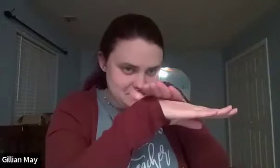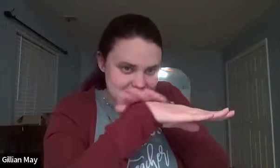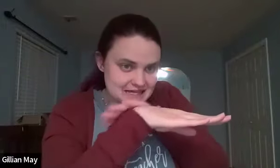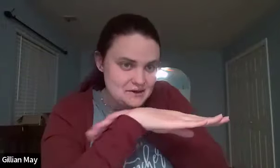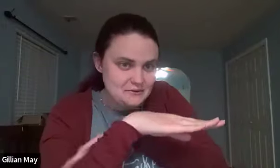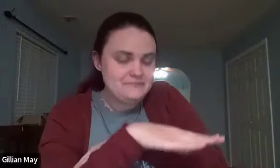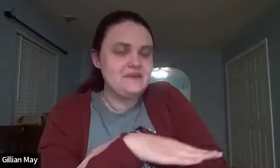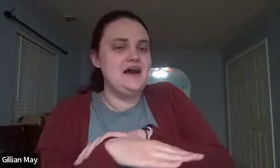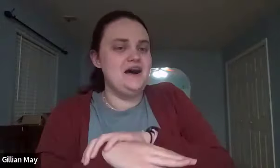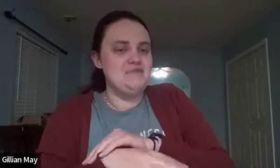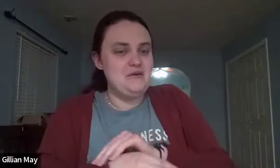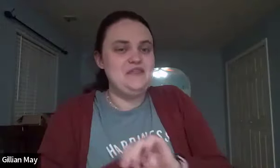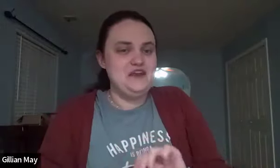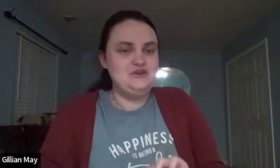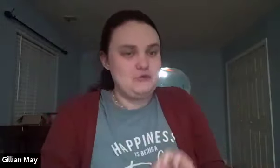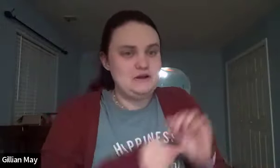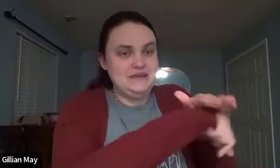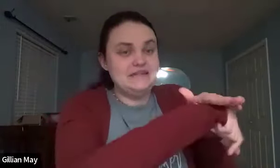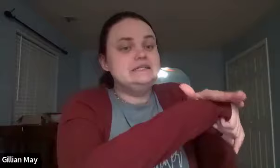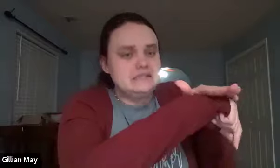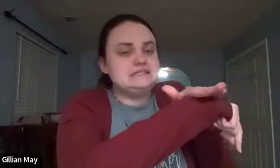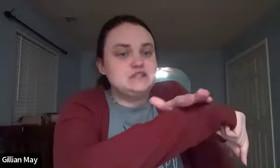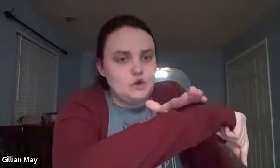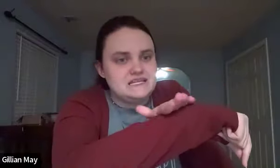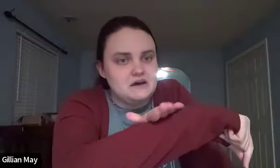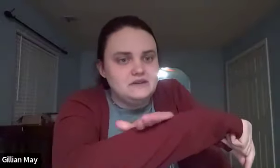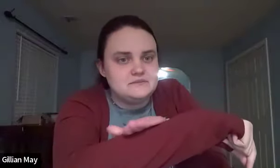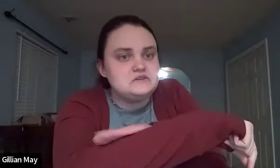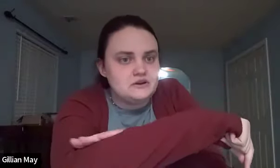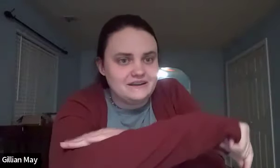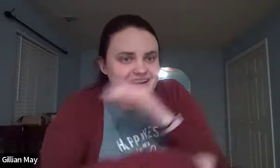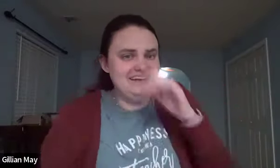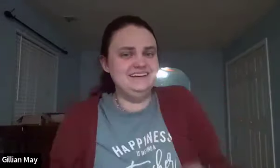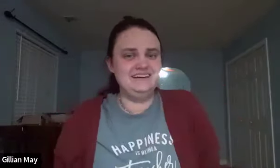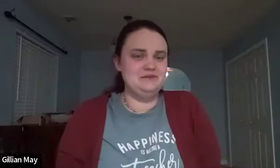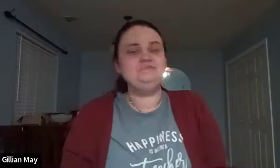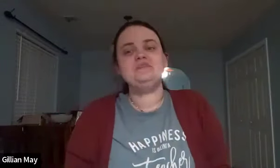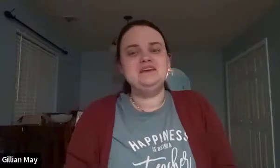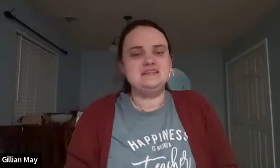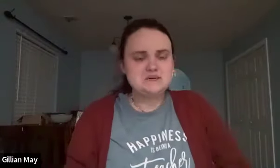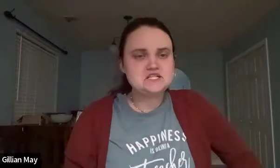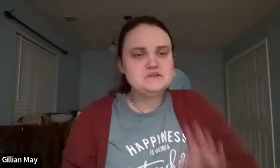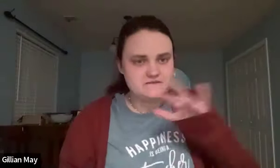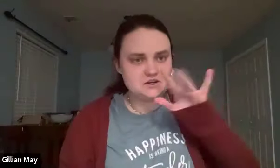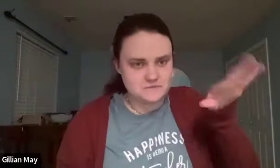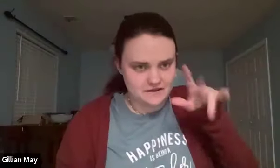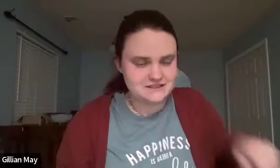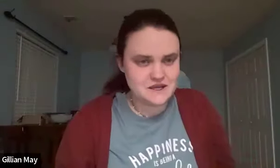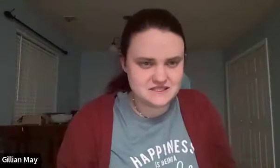very slow. That way they know you really mean like slow it down. I'm still learning. Especially when the finger spelling. Sometimes it's